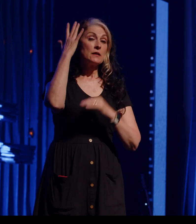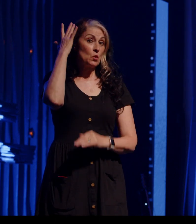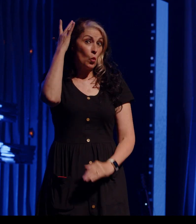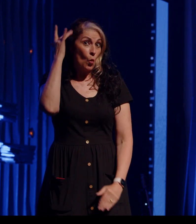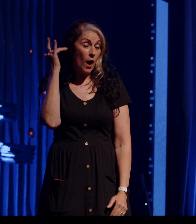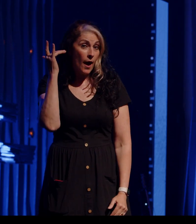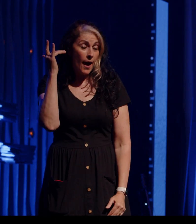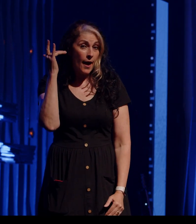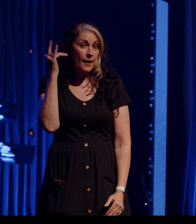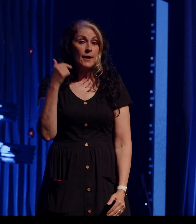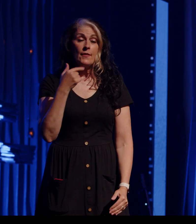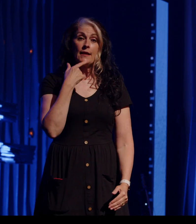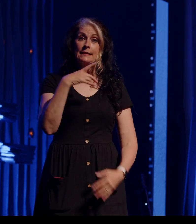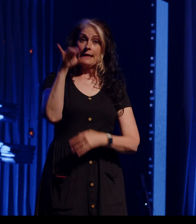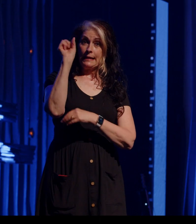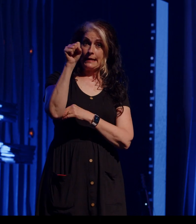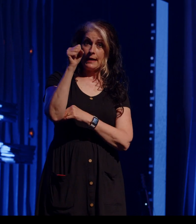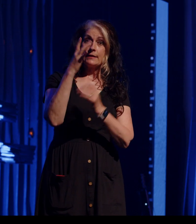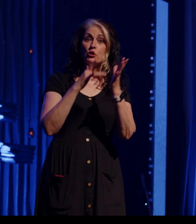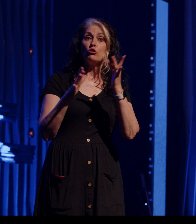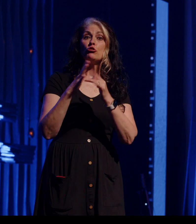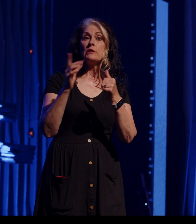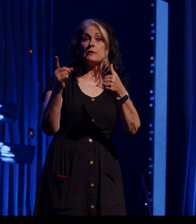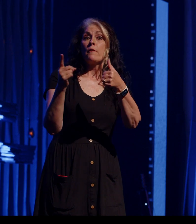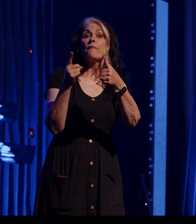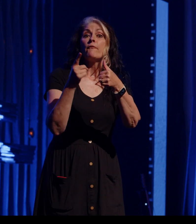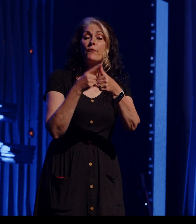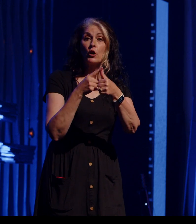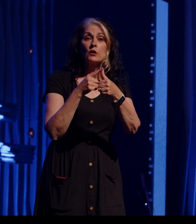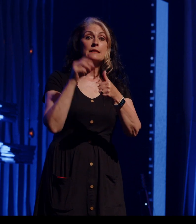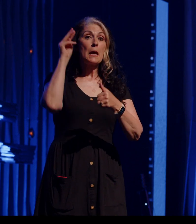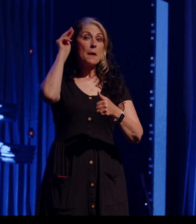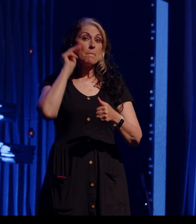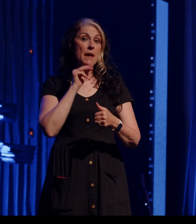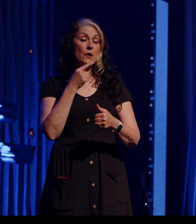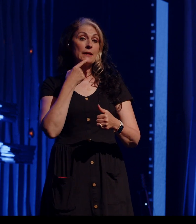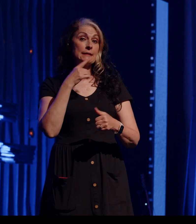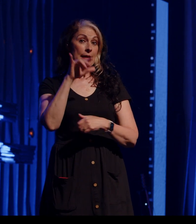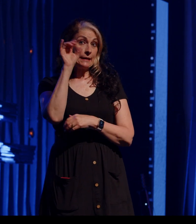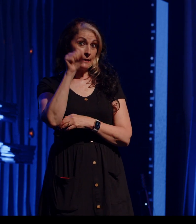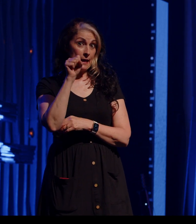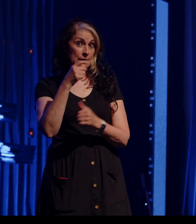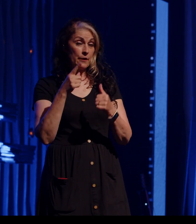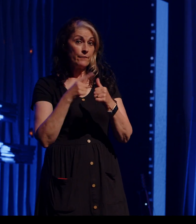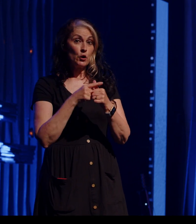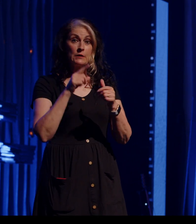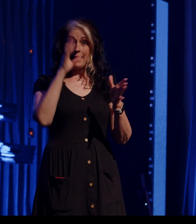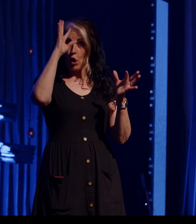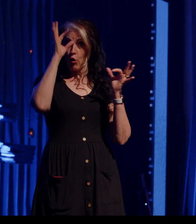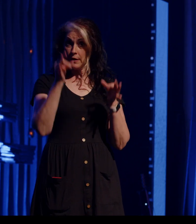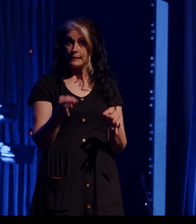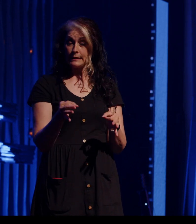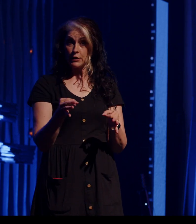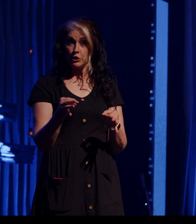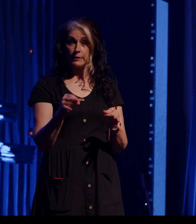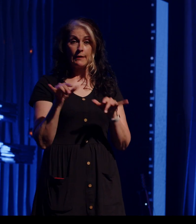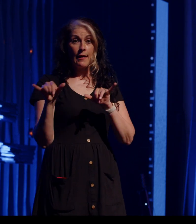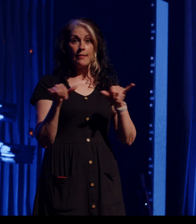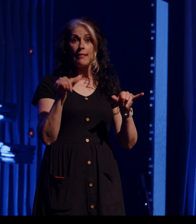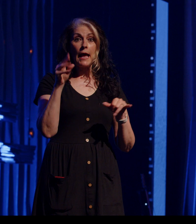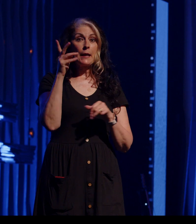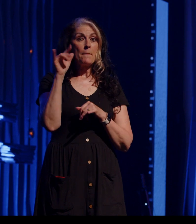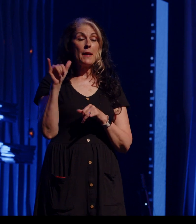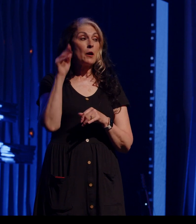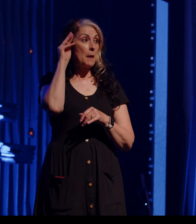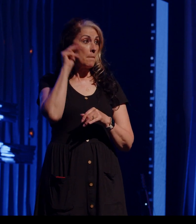Why? Because they said yes to Jesus first. Mary said yes to Jesus first in all of her decisions. And like Mary, many of the